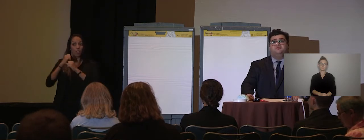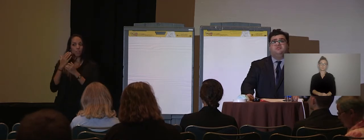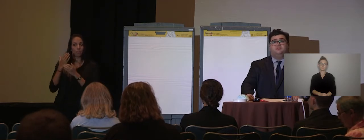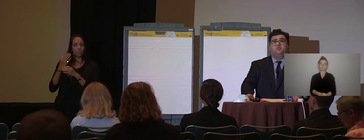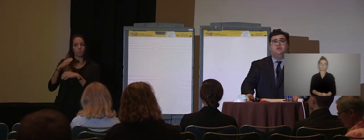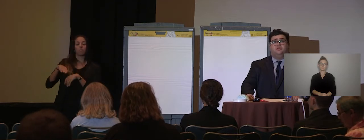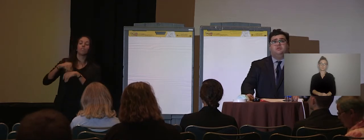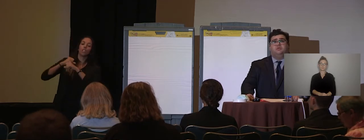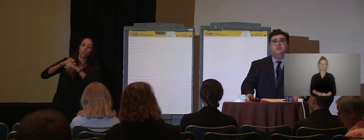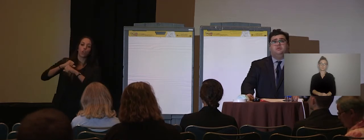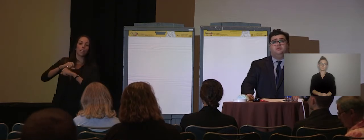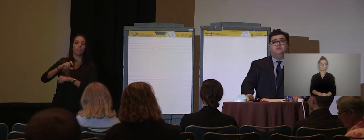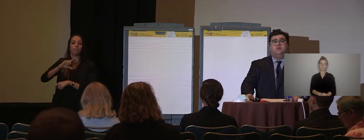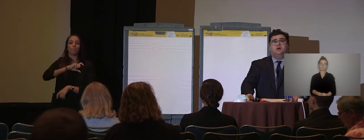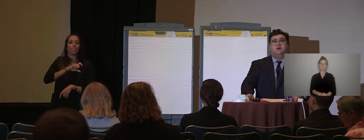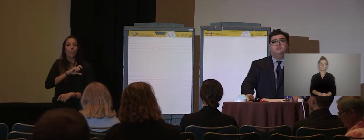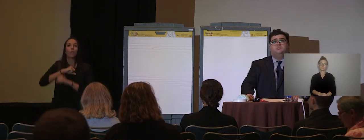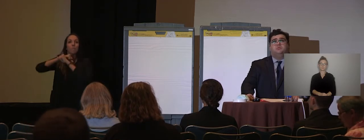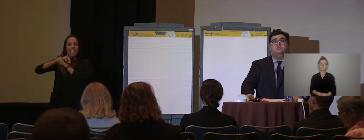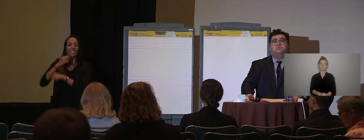That's an interesting point.